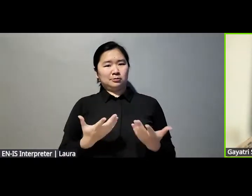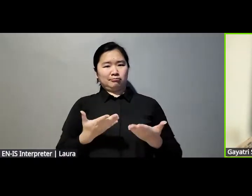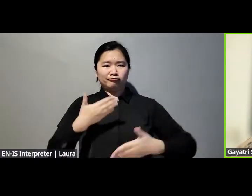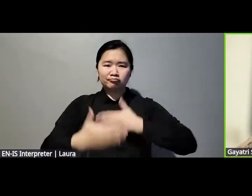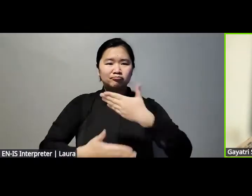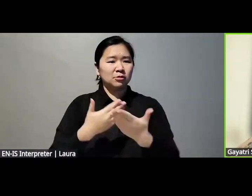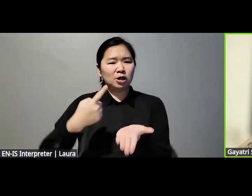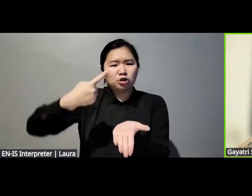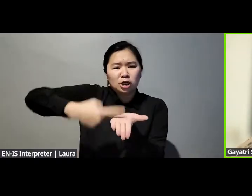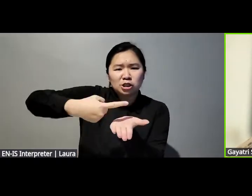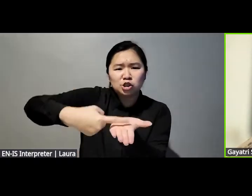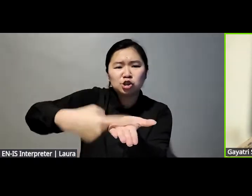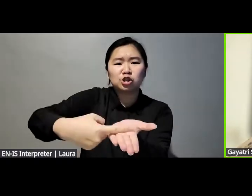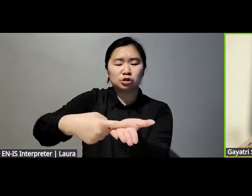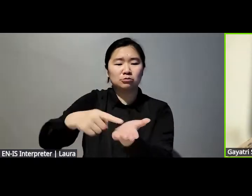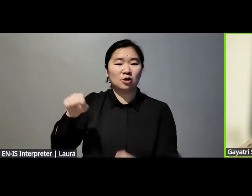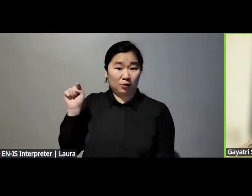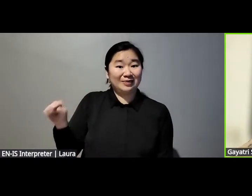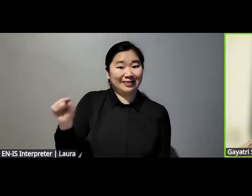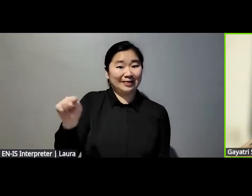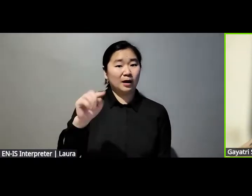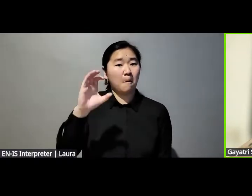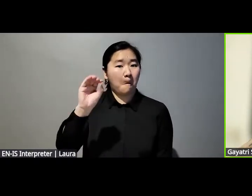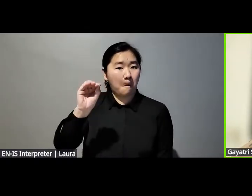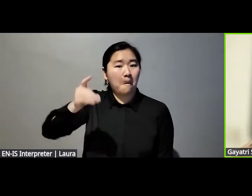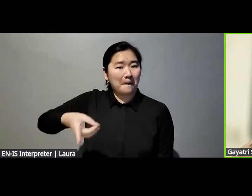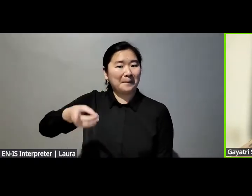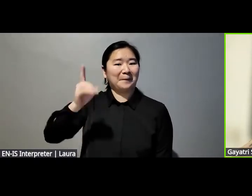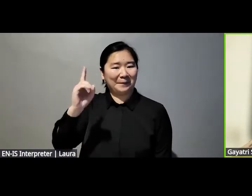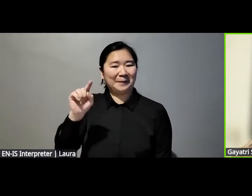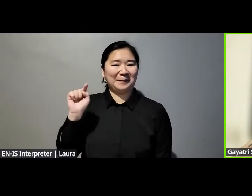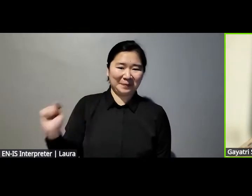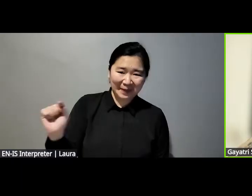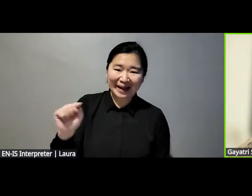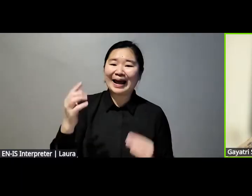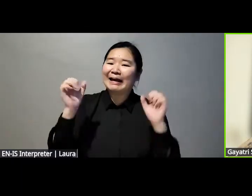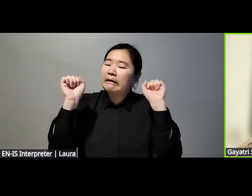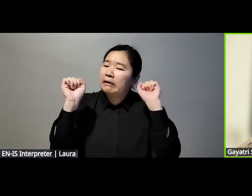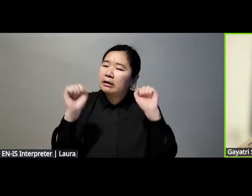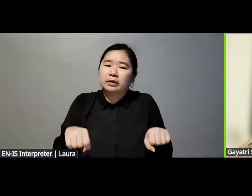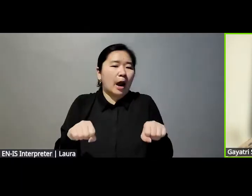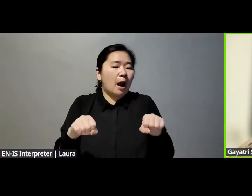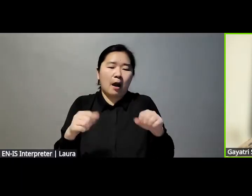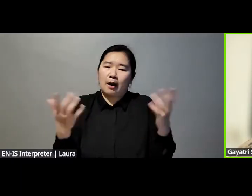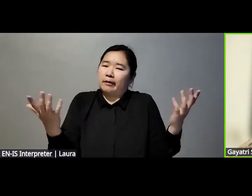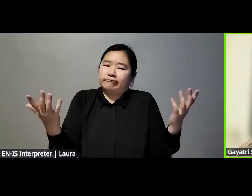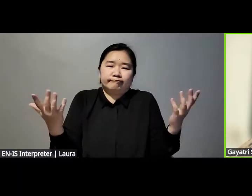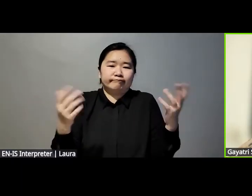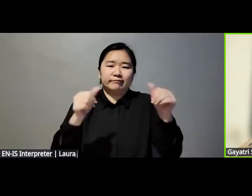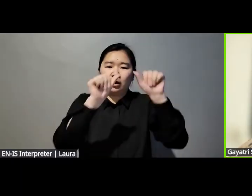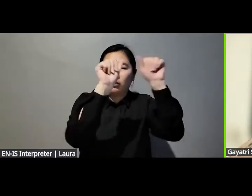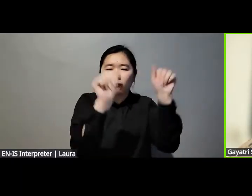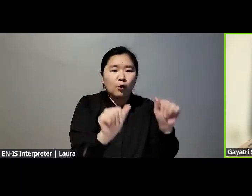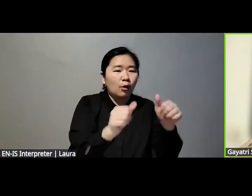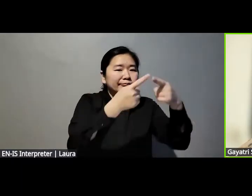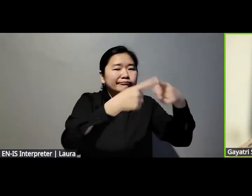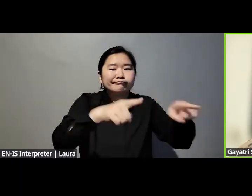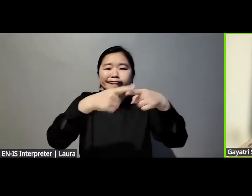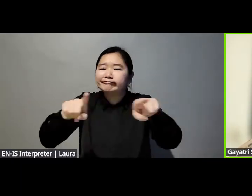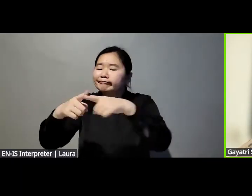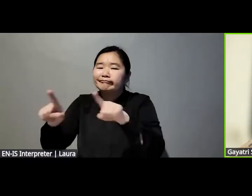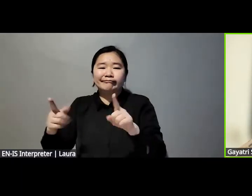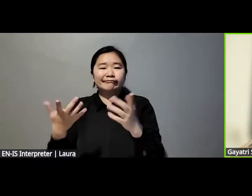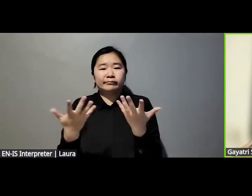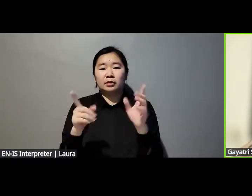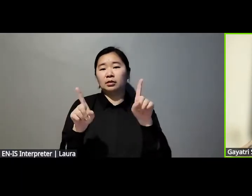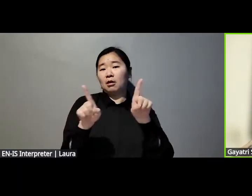to coordinate advocacy and represent the broader movement. There are also organizations led by specific